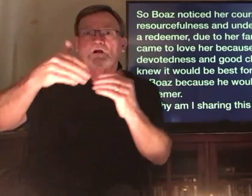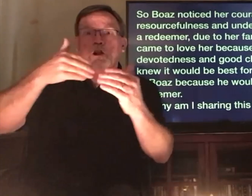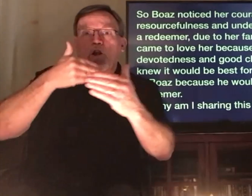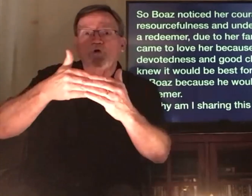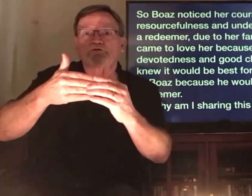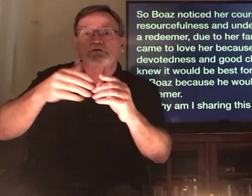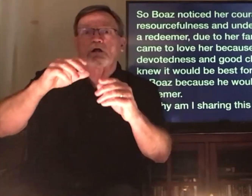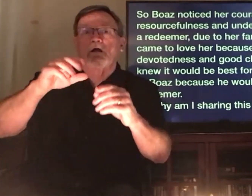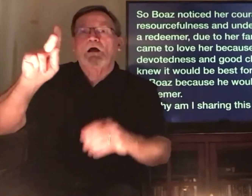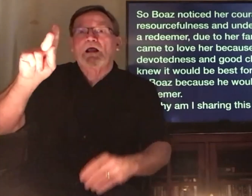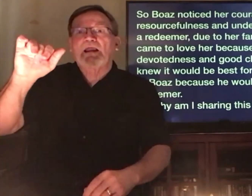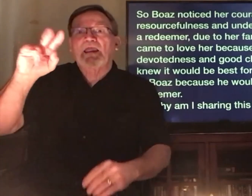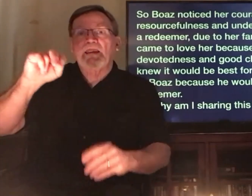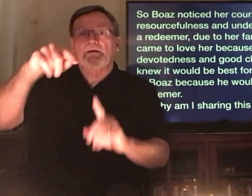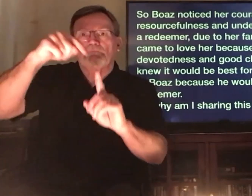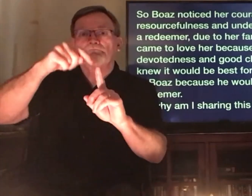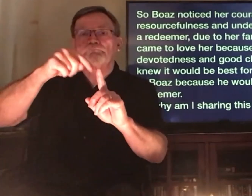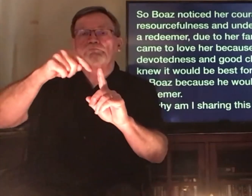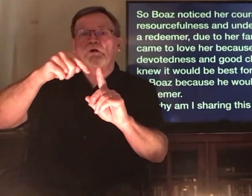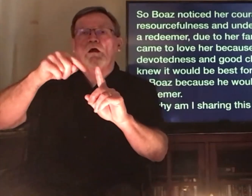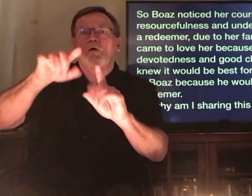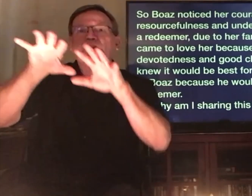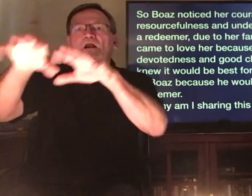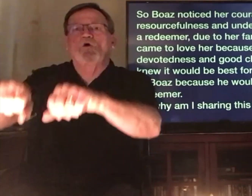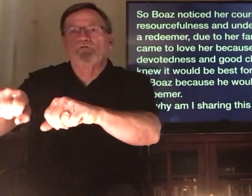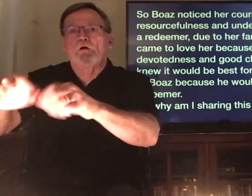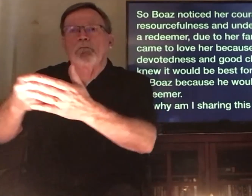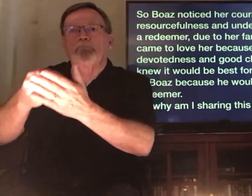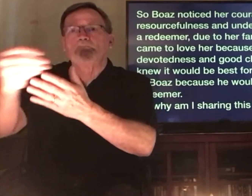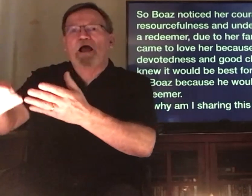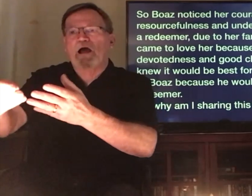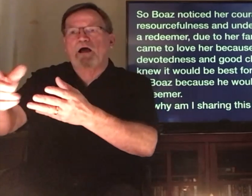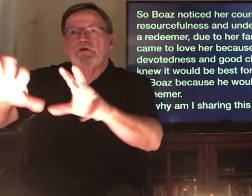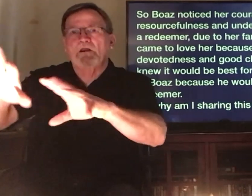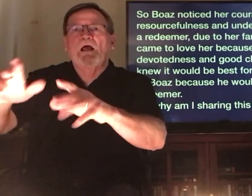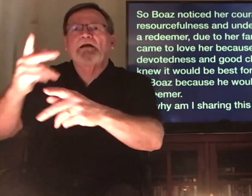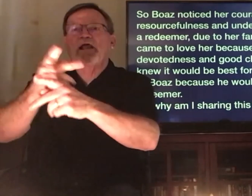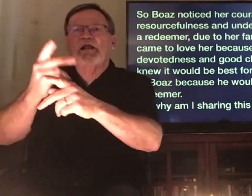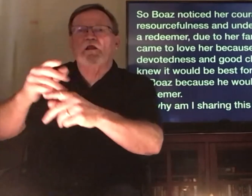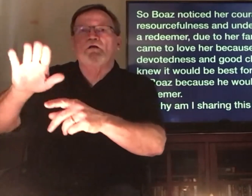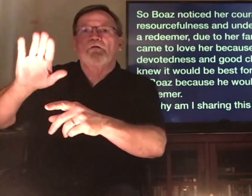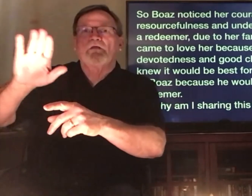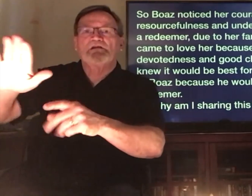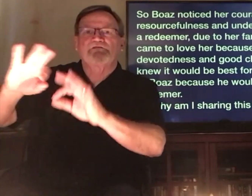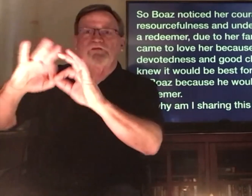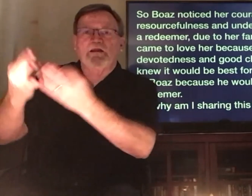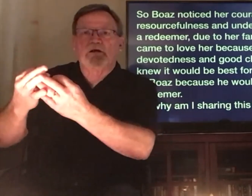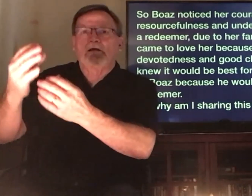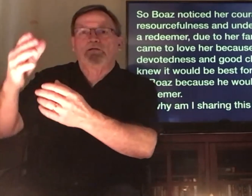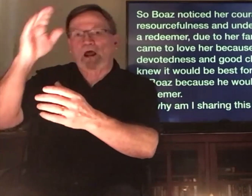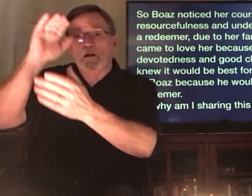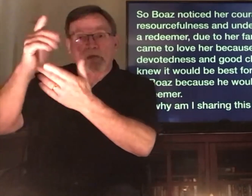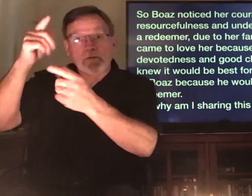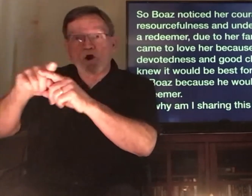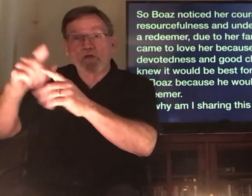Boaz, who was once related to her late husband, related, maybe distant cousin or something, I